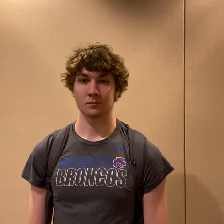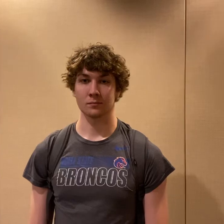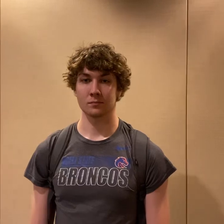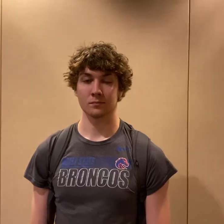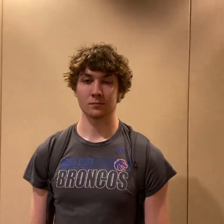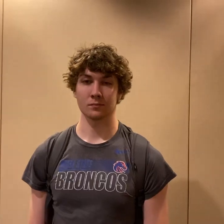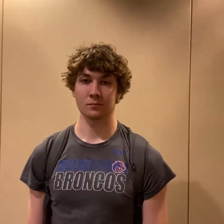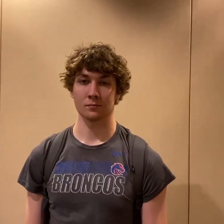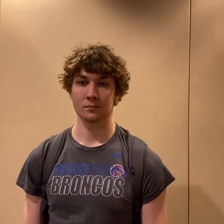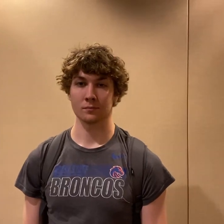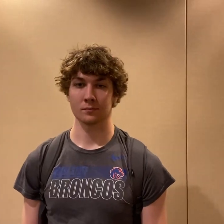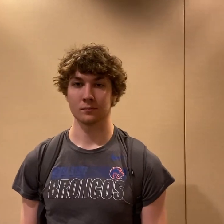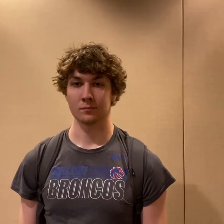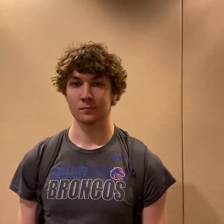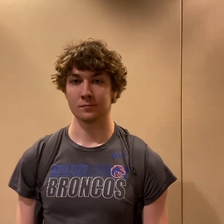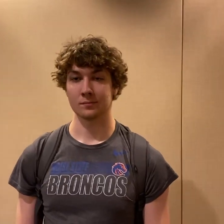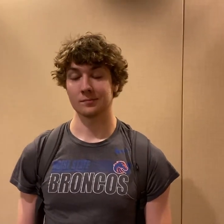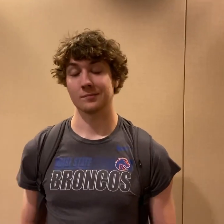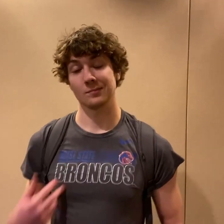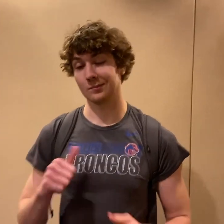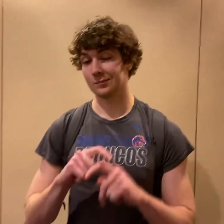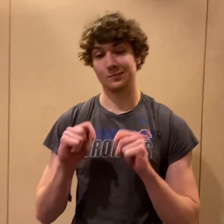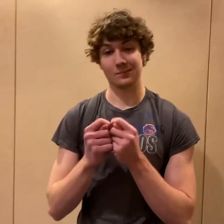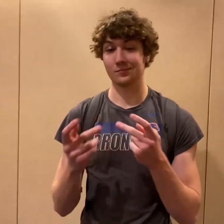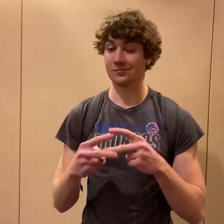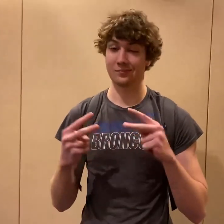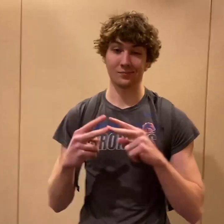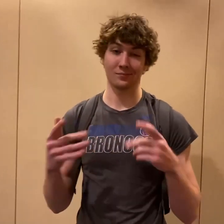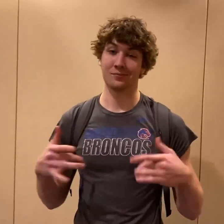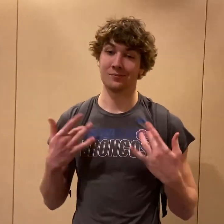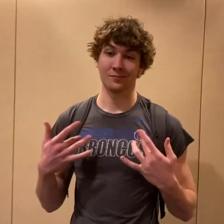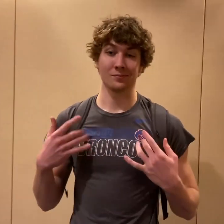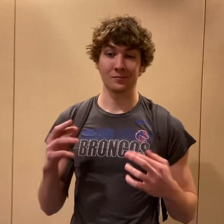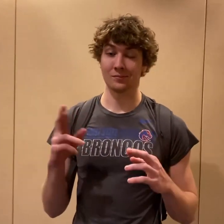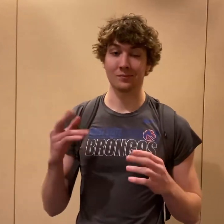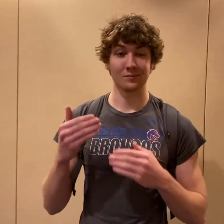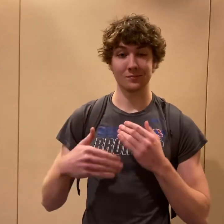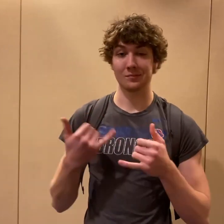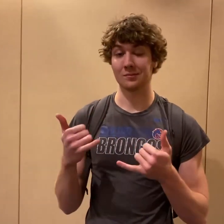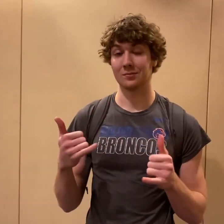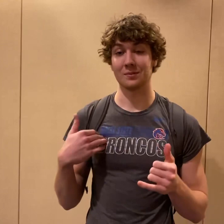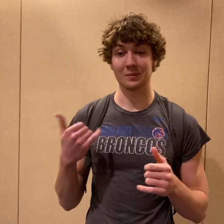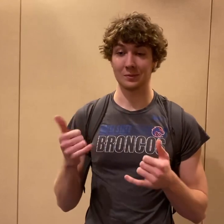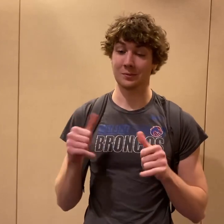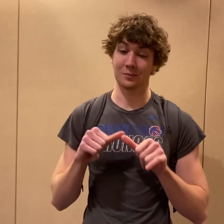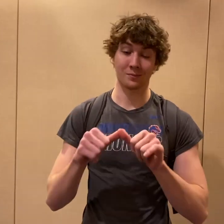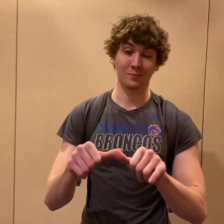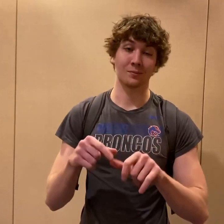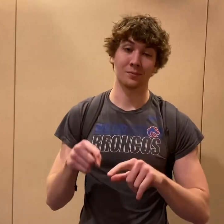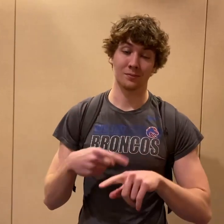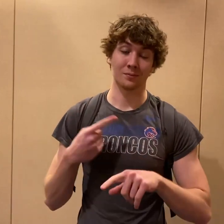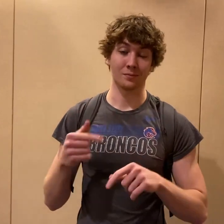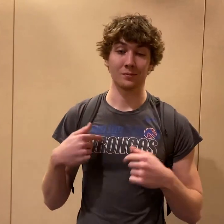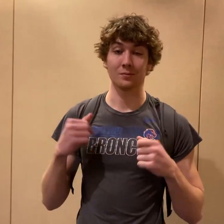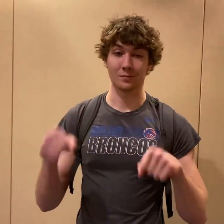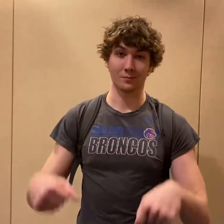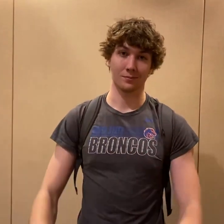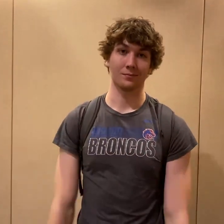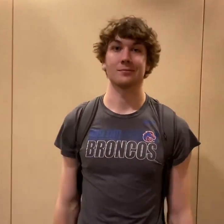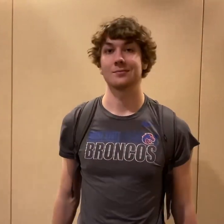What's just the feeling like right now? How much fun are you having the whole team is excited. We're ready to keep going, trying to keep playing as long as we can. What